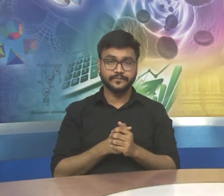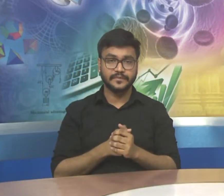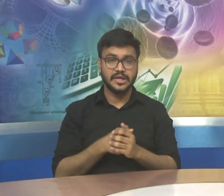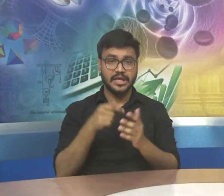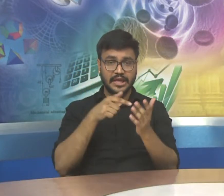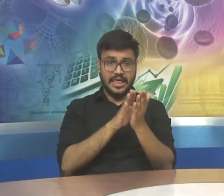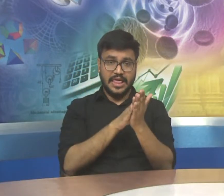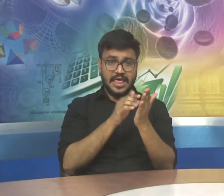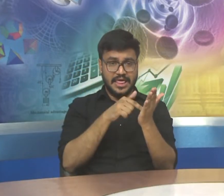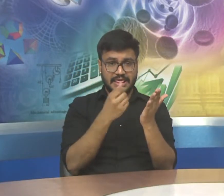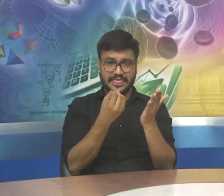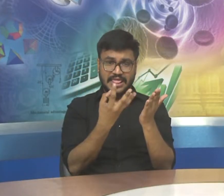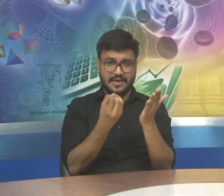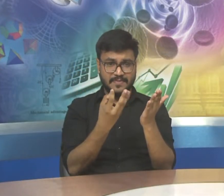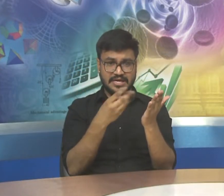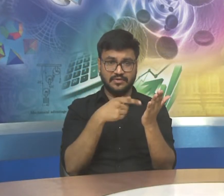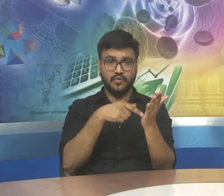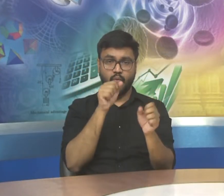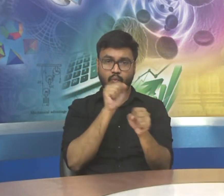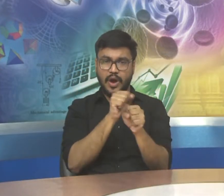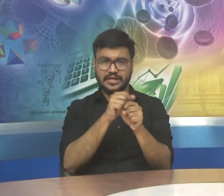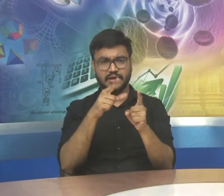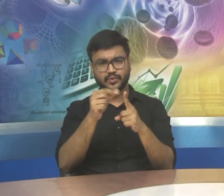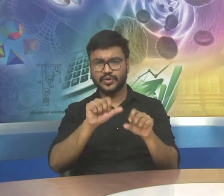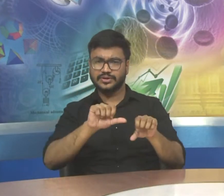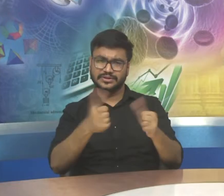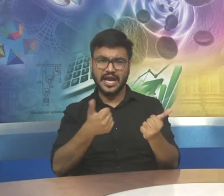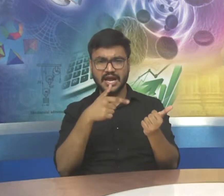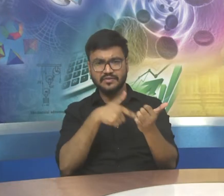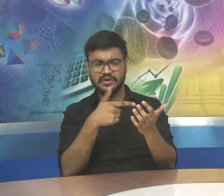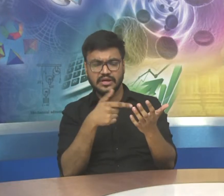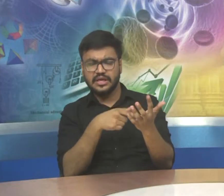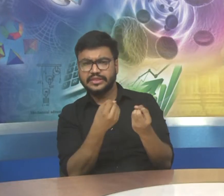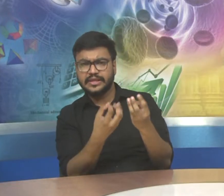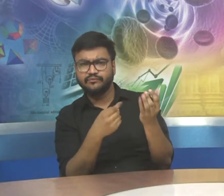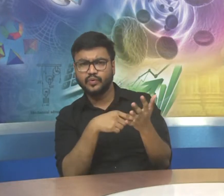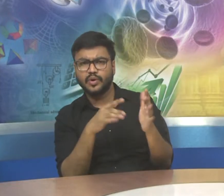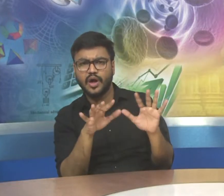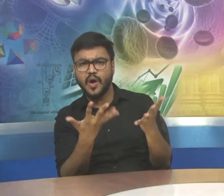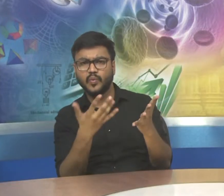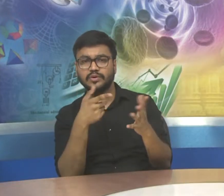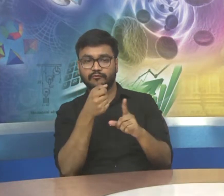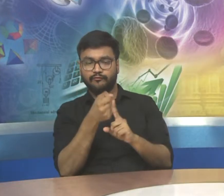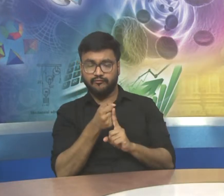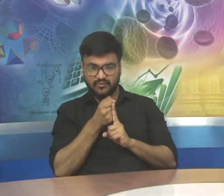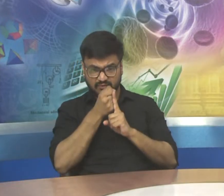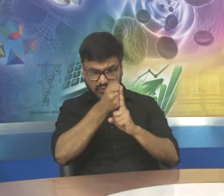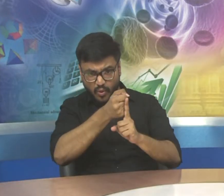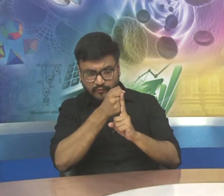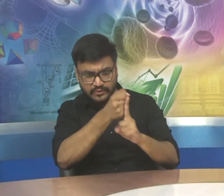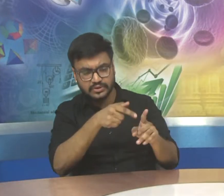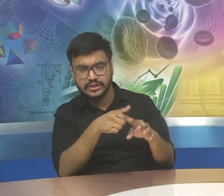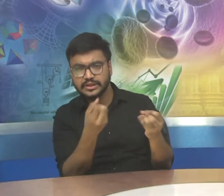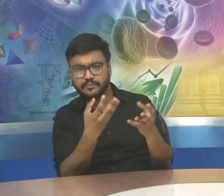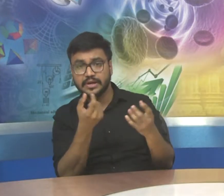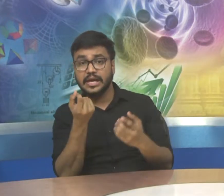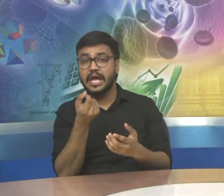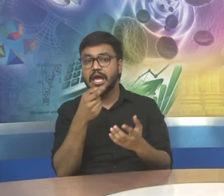And along with it, you can also learn to calculate the work done by a constant